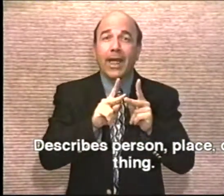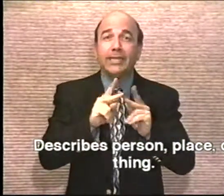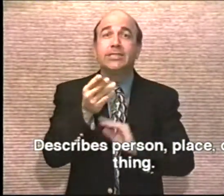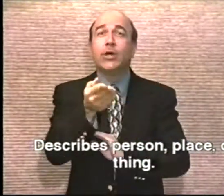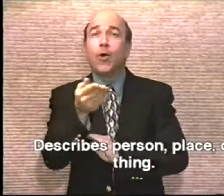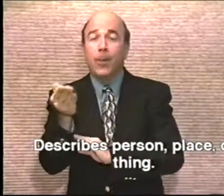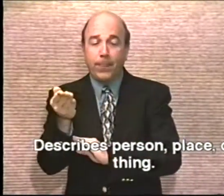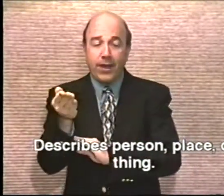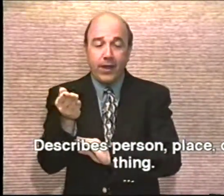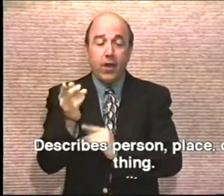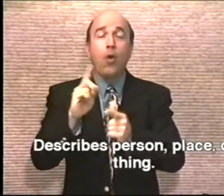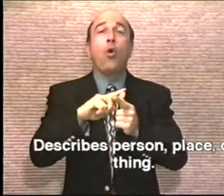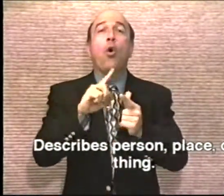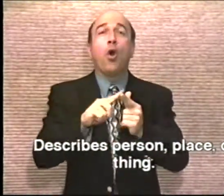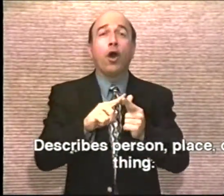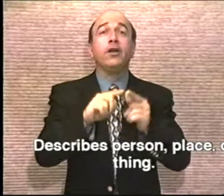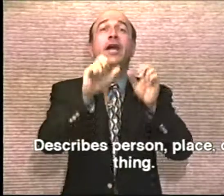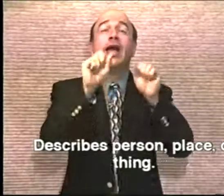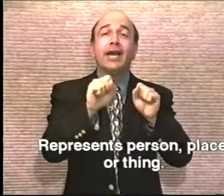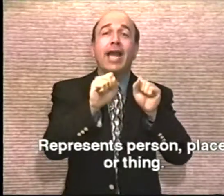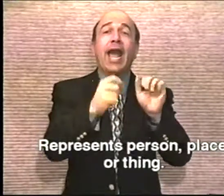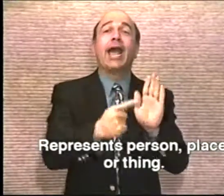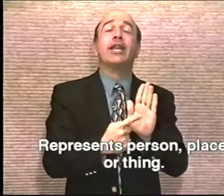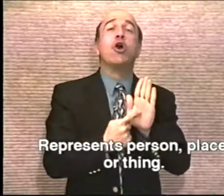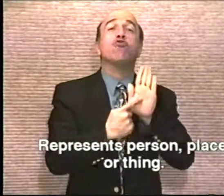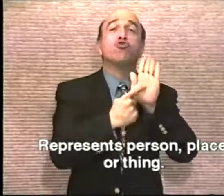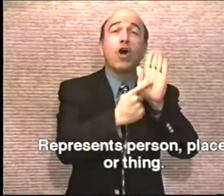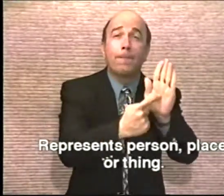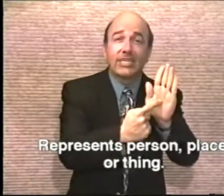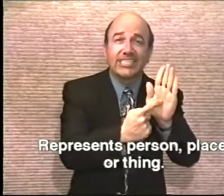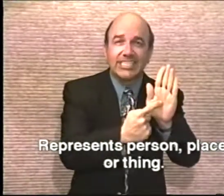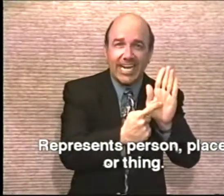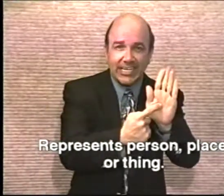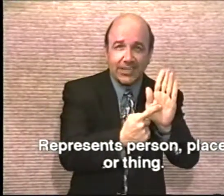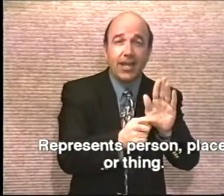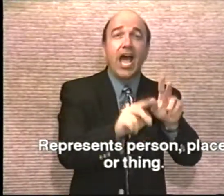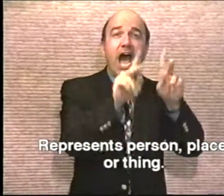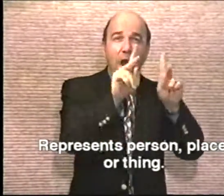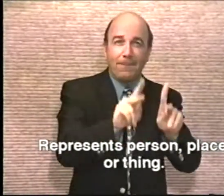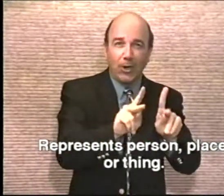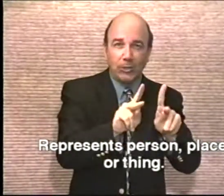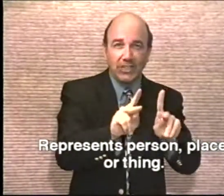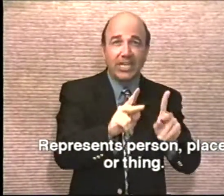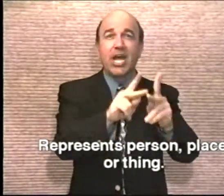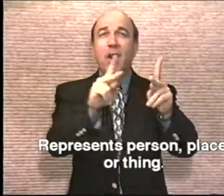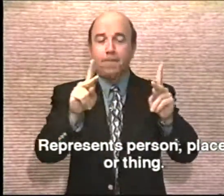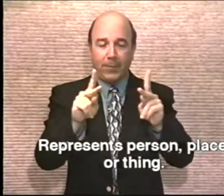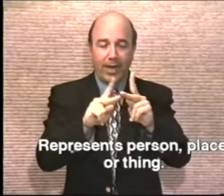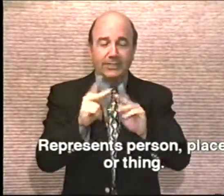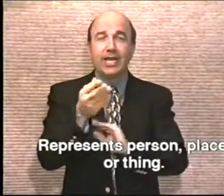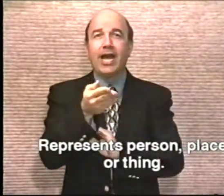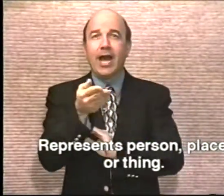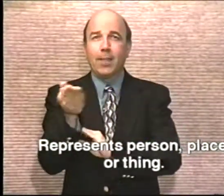place, or thing, or it can represent a person, place, and